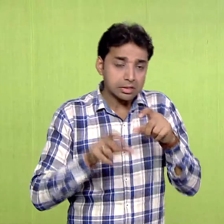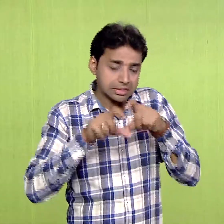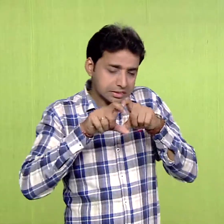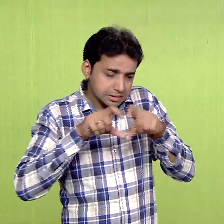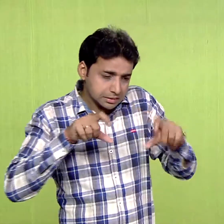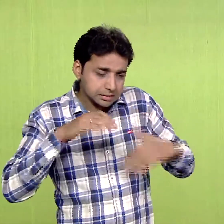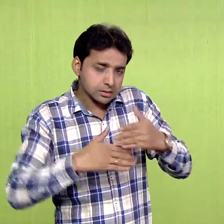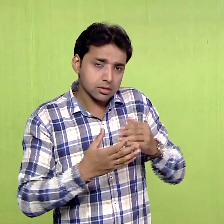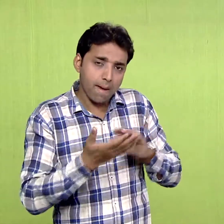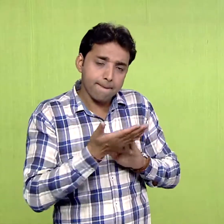or grid layout.